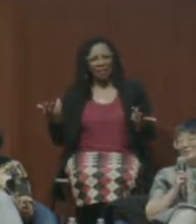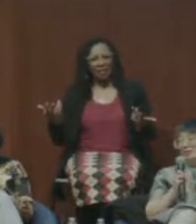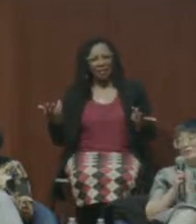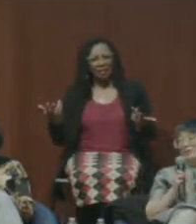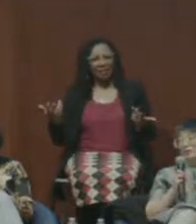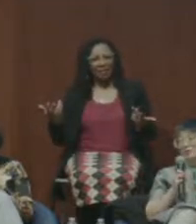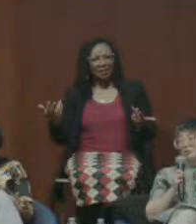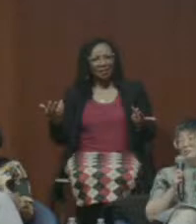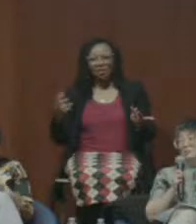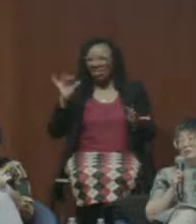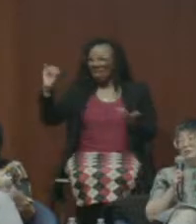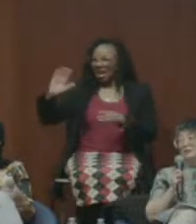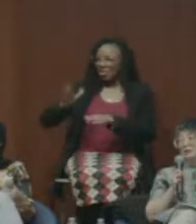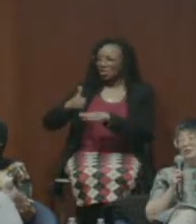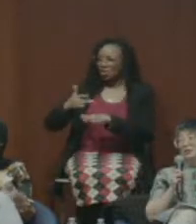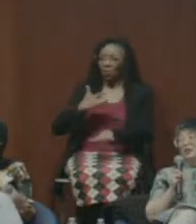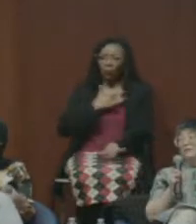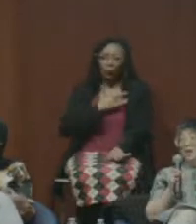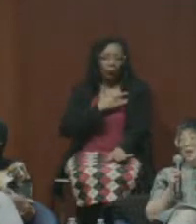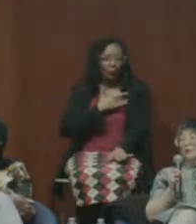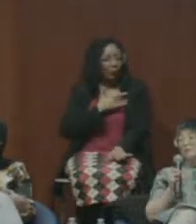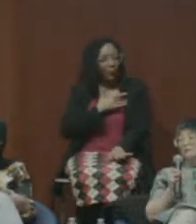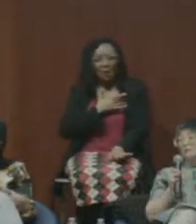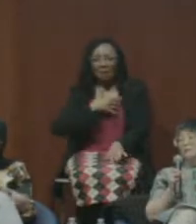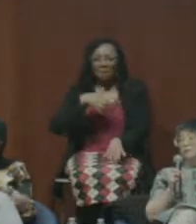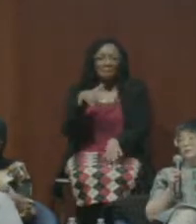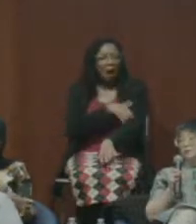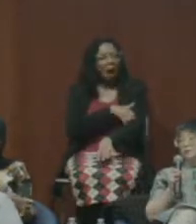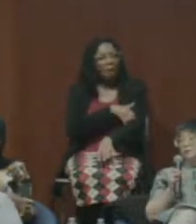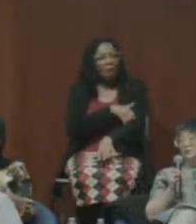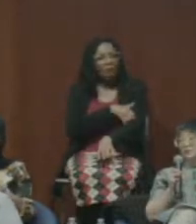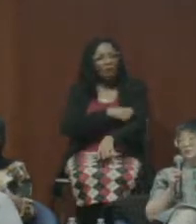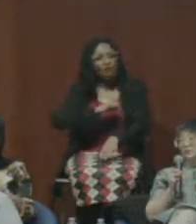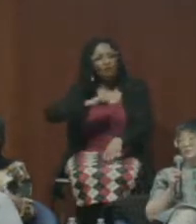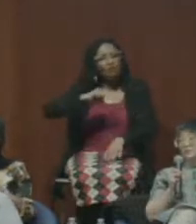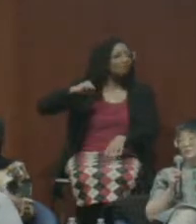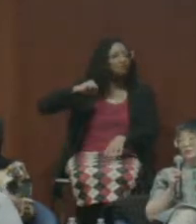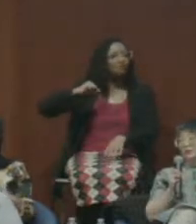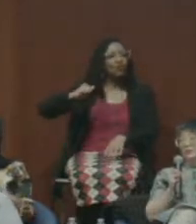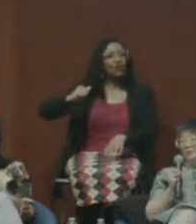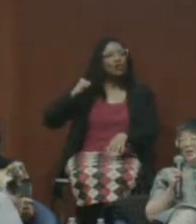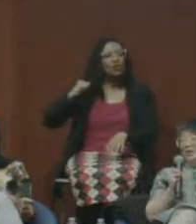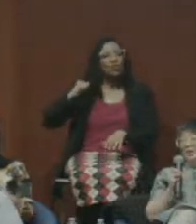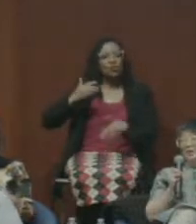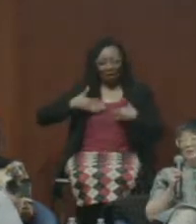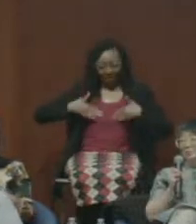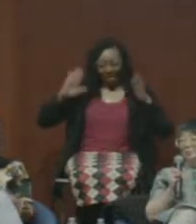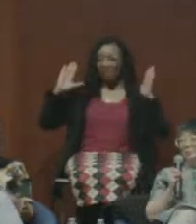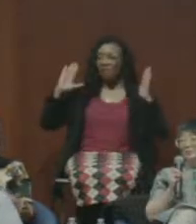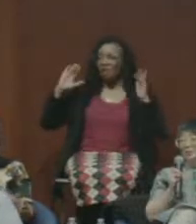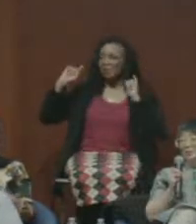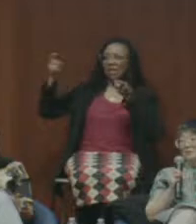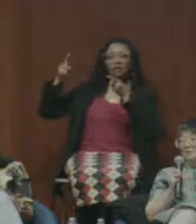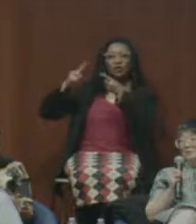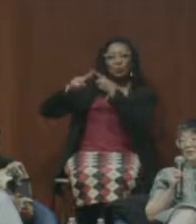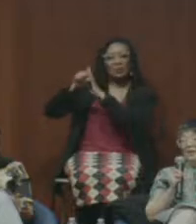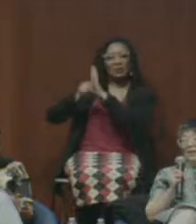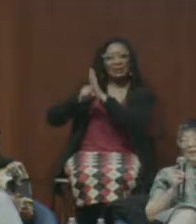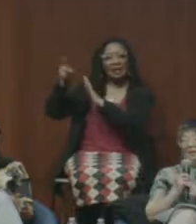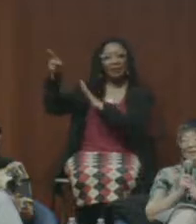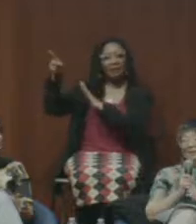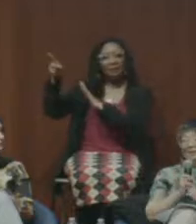I just found that song to be such a powerful refusal of that discourse of